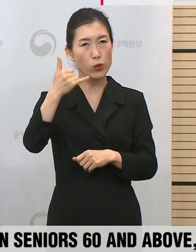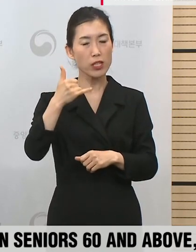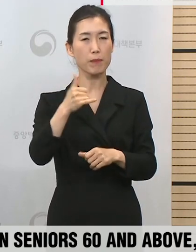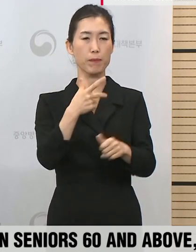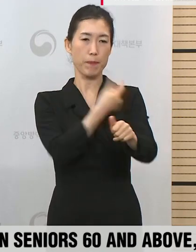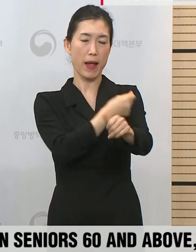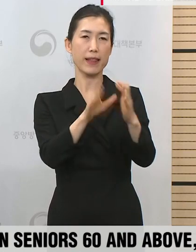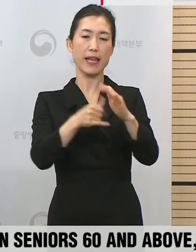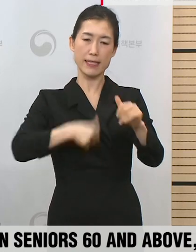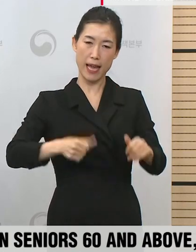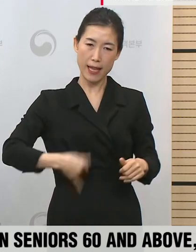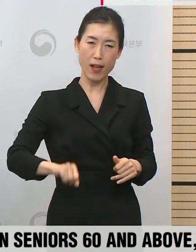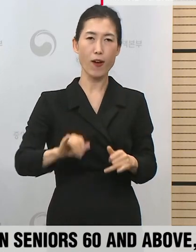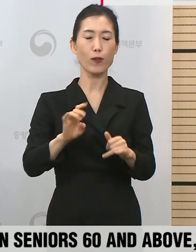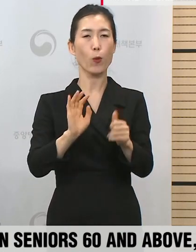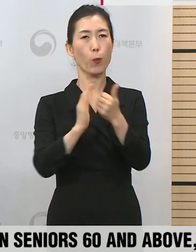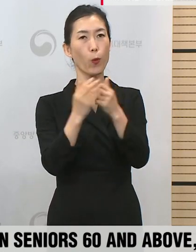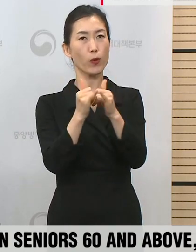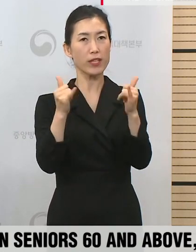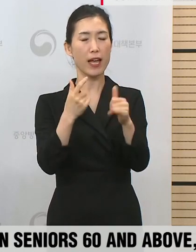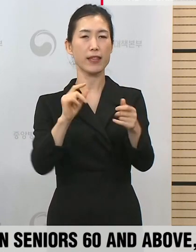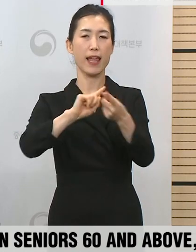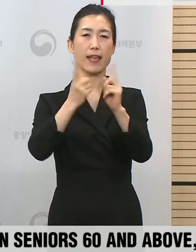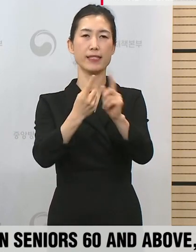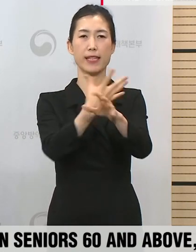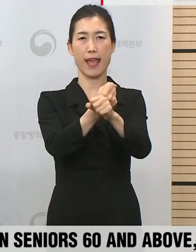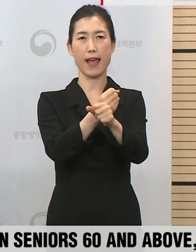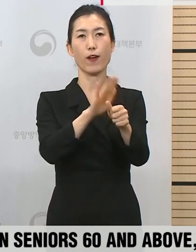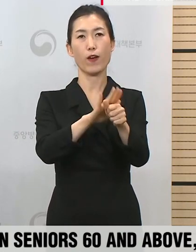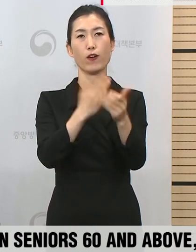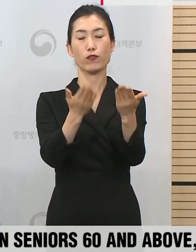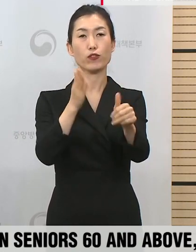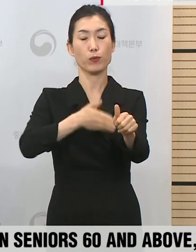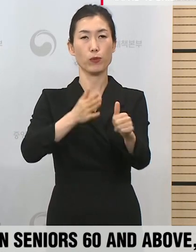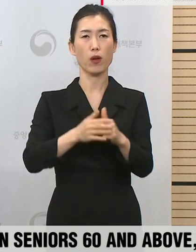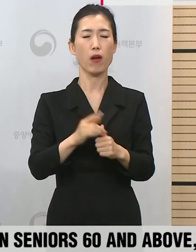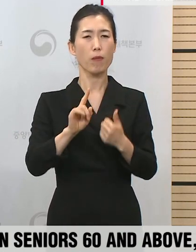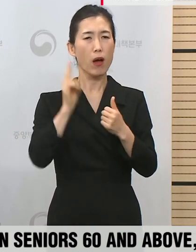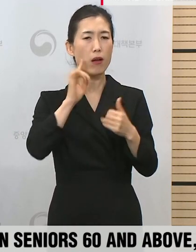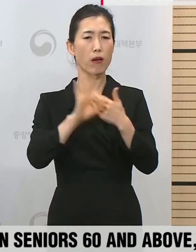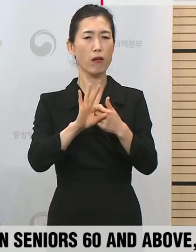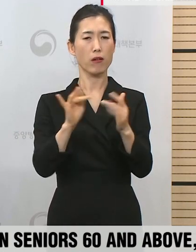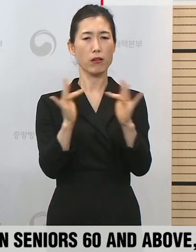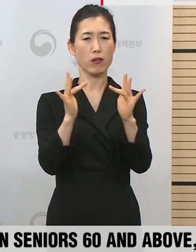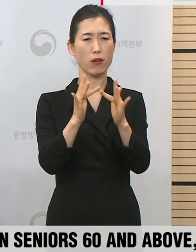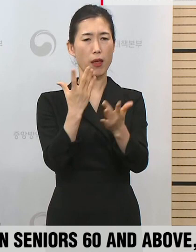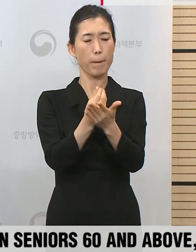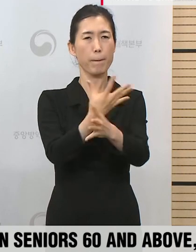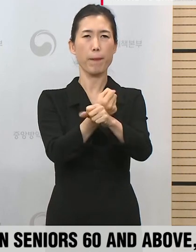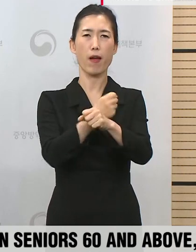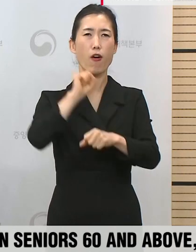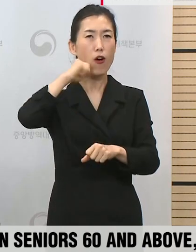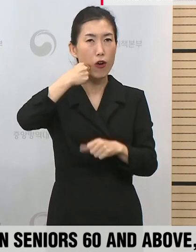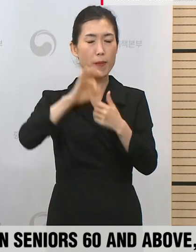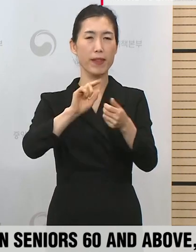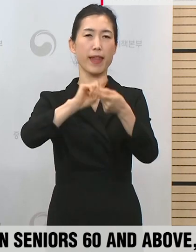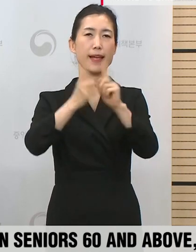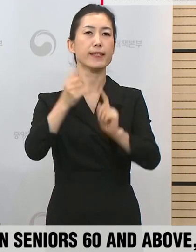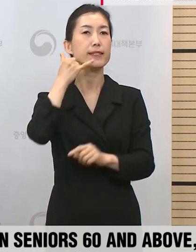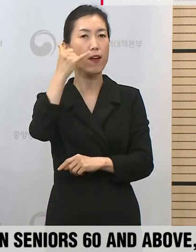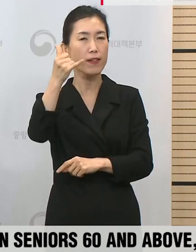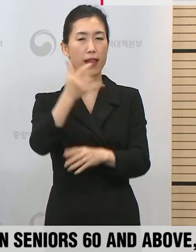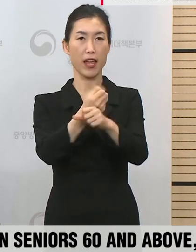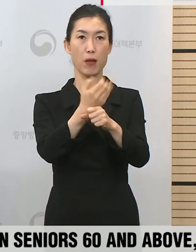there in person to make a reservation yourself or even ask your children to do so. And if the online booking